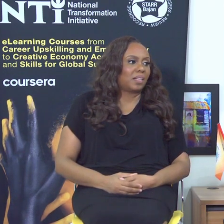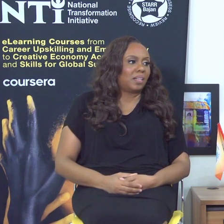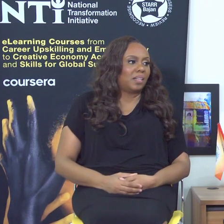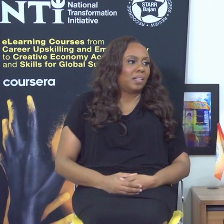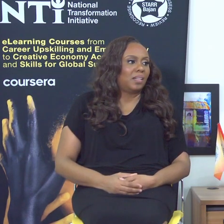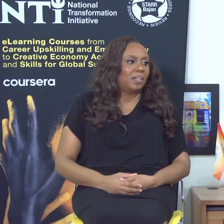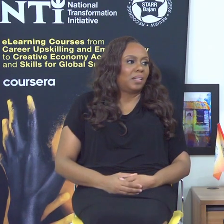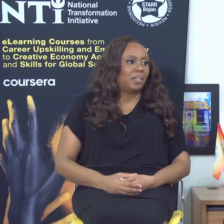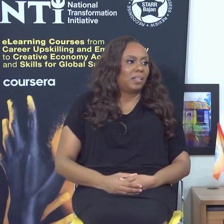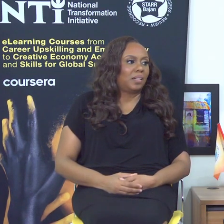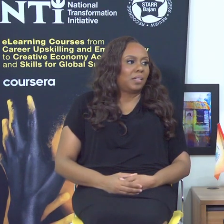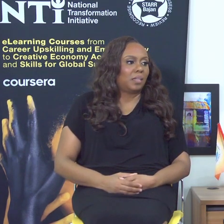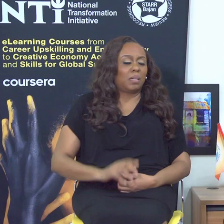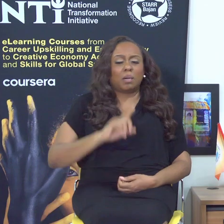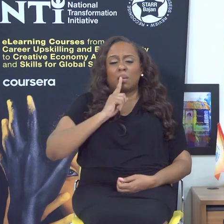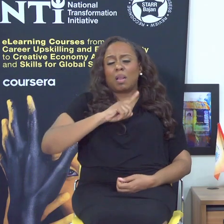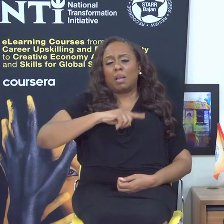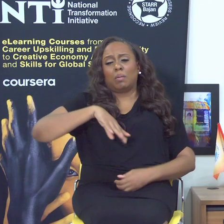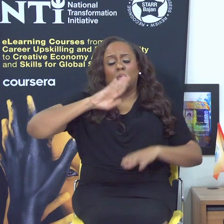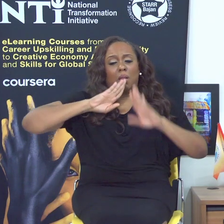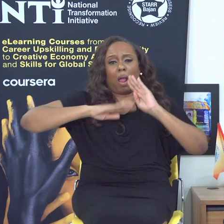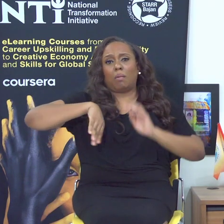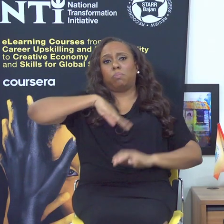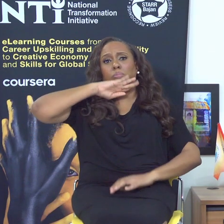yeah, very, very frustrated, you know.